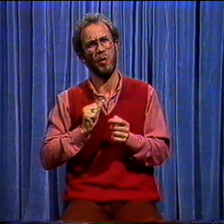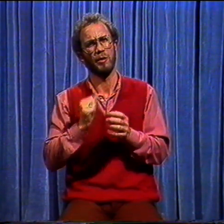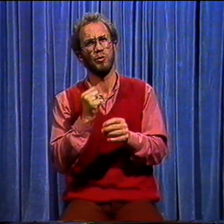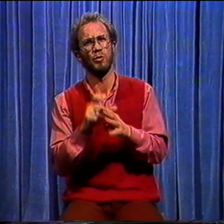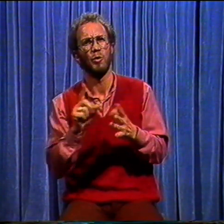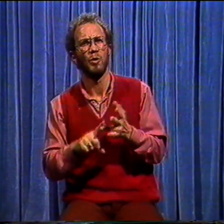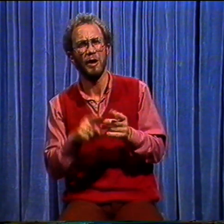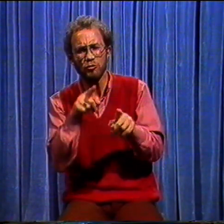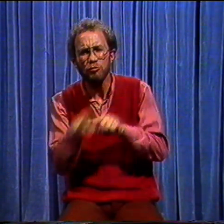So what we're going to try to do